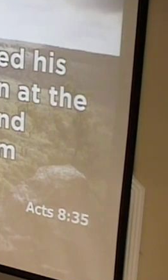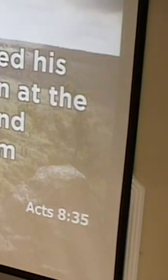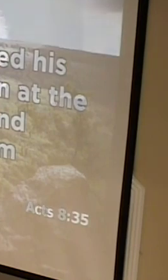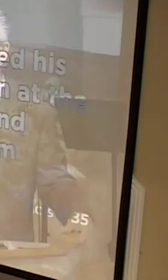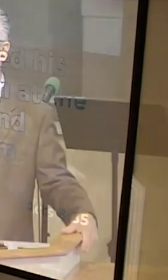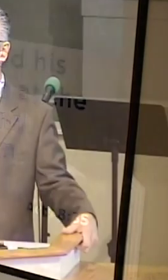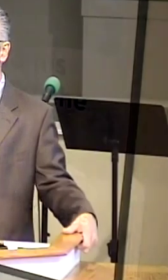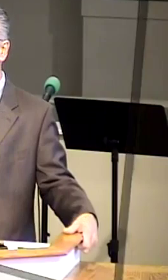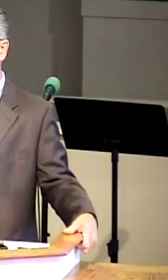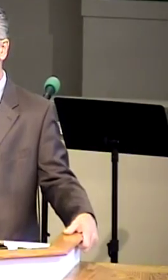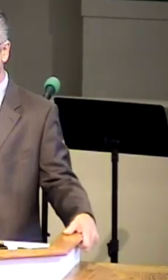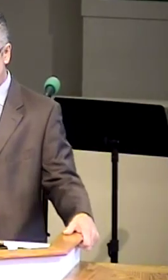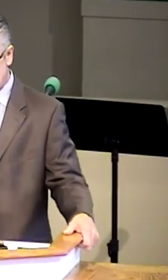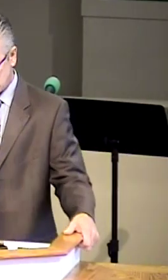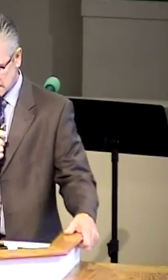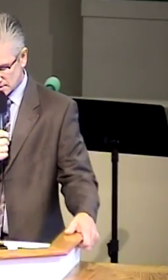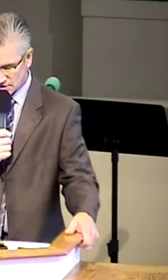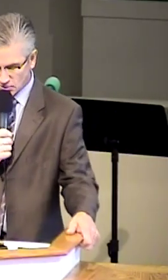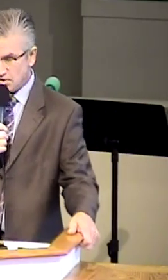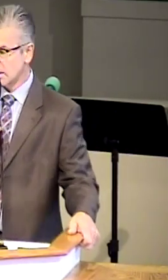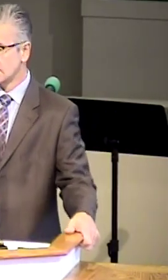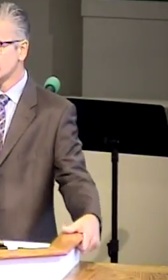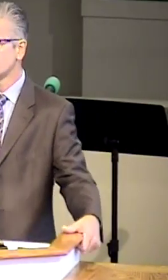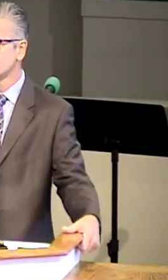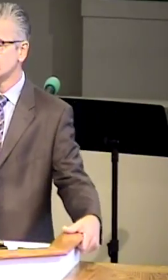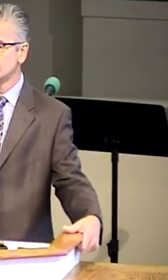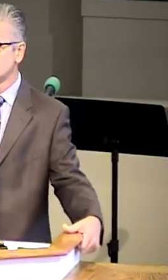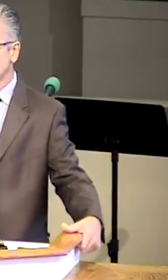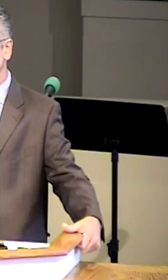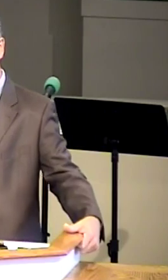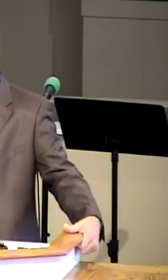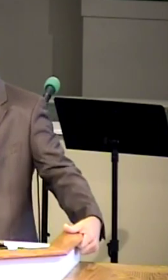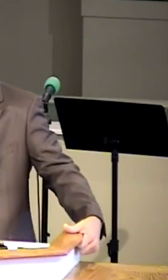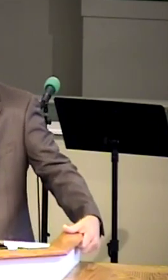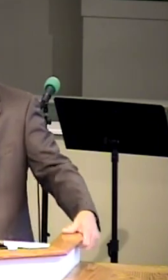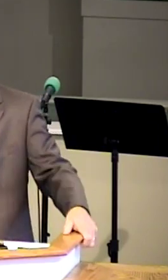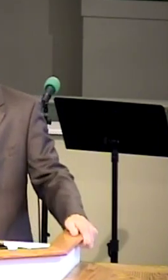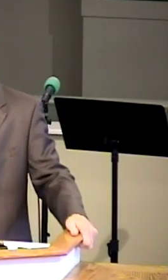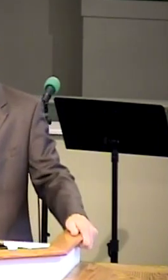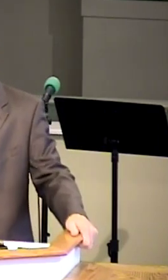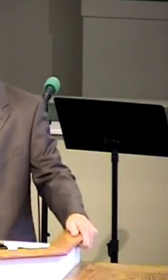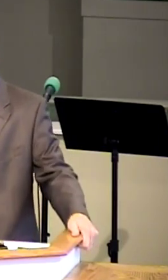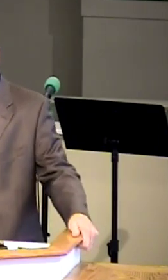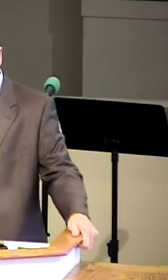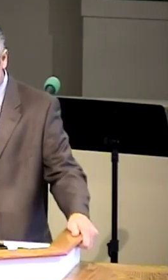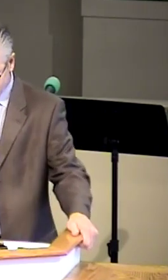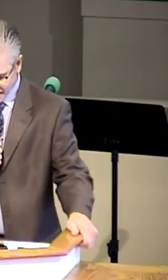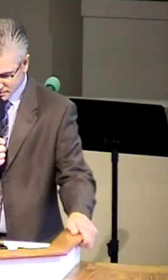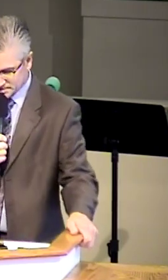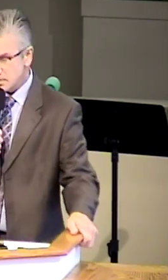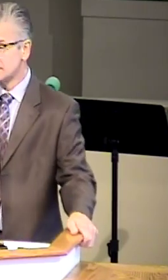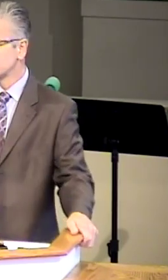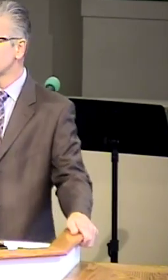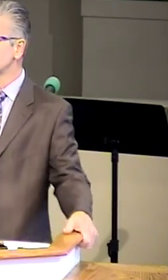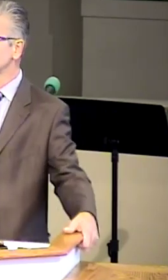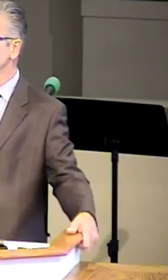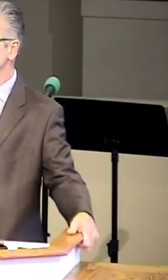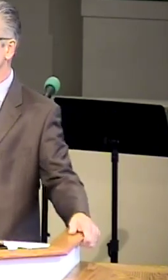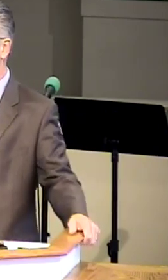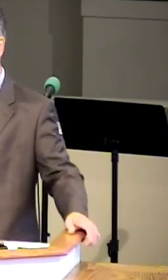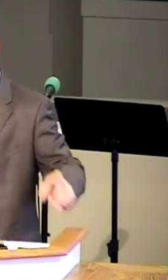The Ethiopian eunuch was reading the word of God. And God spoke to